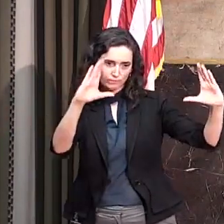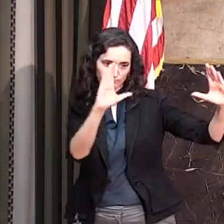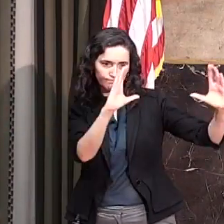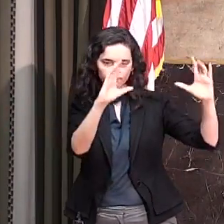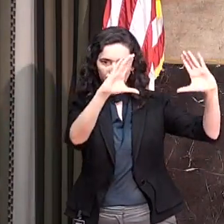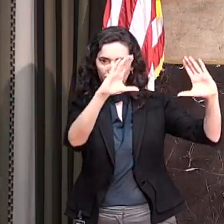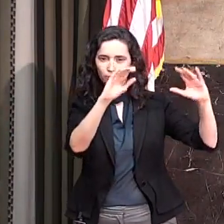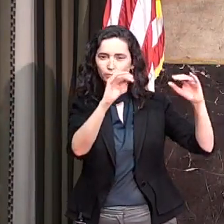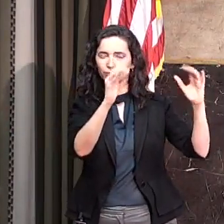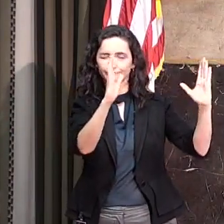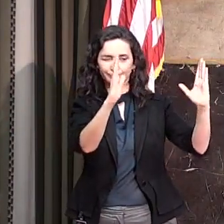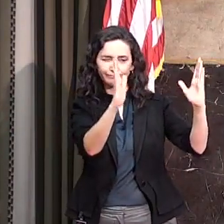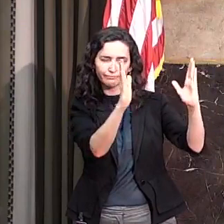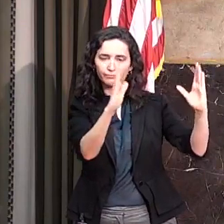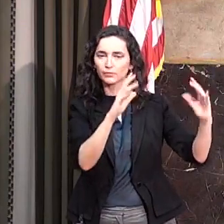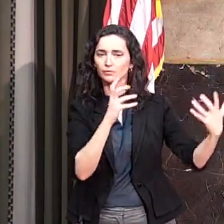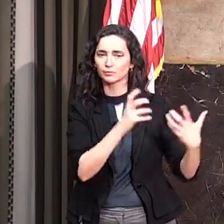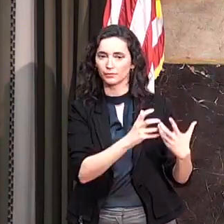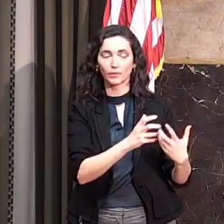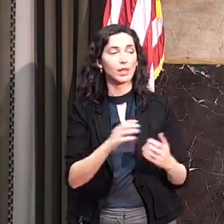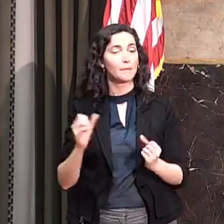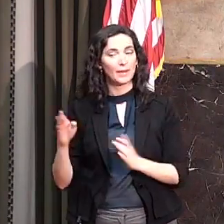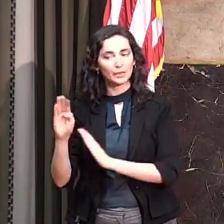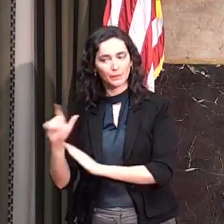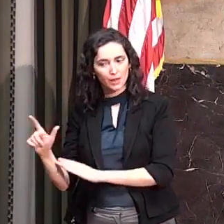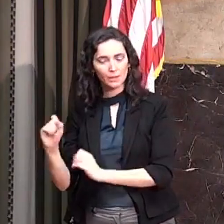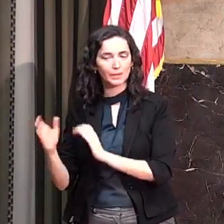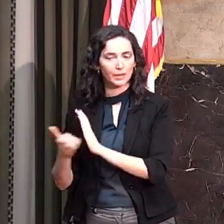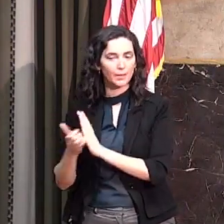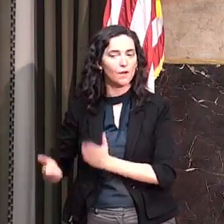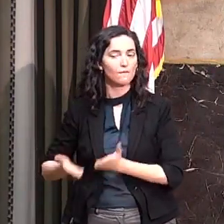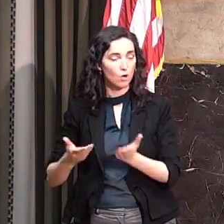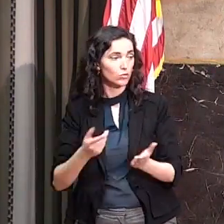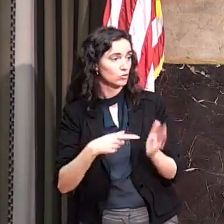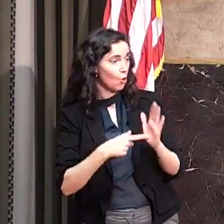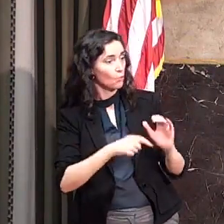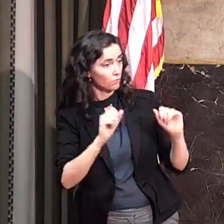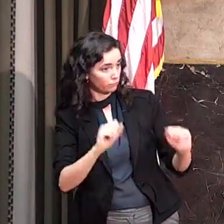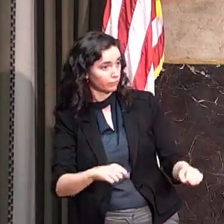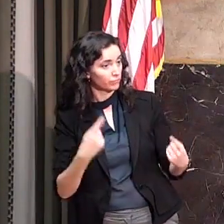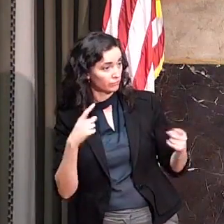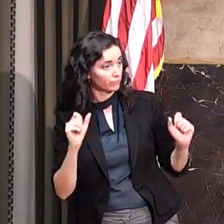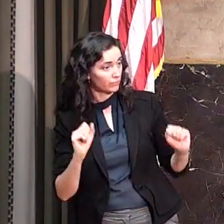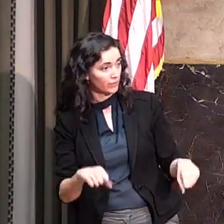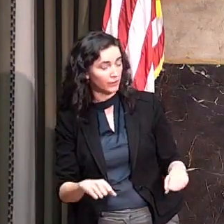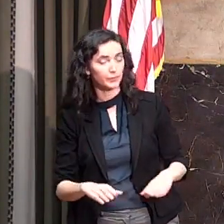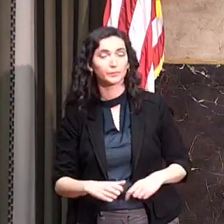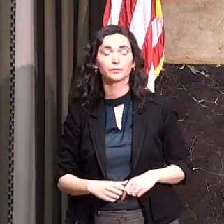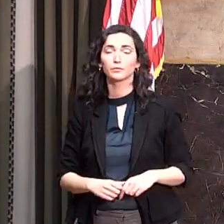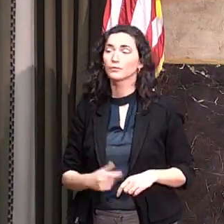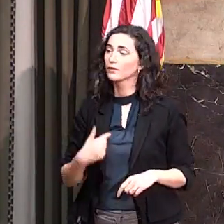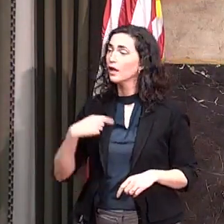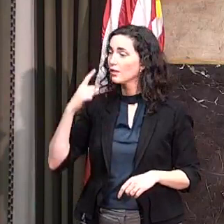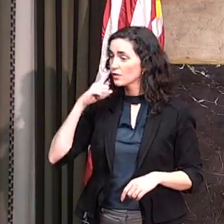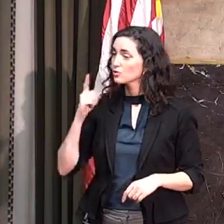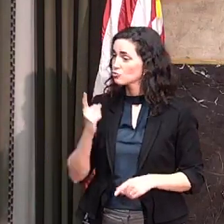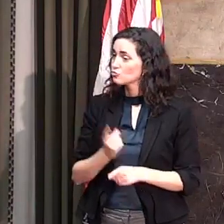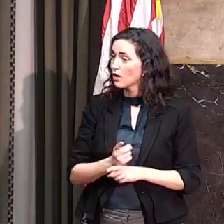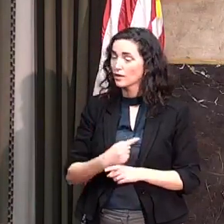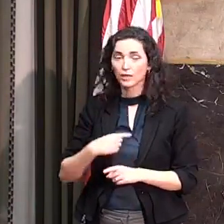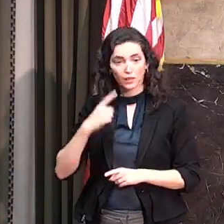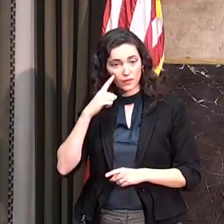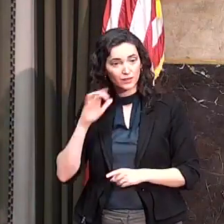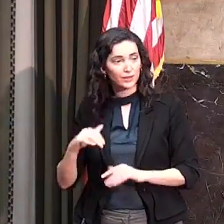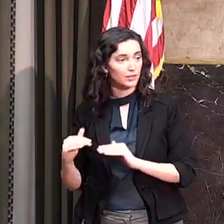or amendments offered that show that it can be done. So I believe that it should. And I think it's right. I think it's fair.